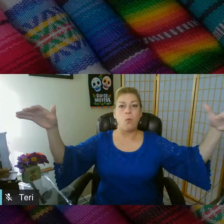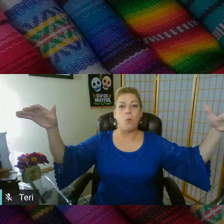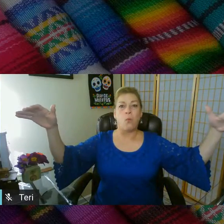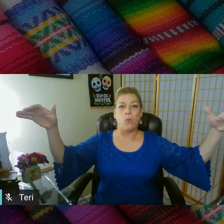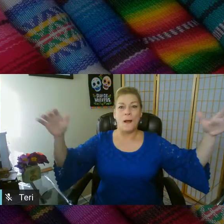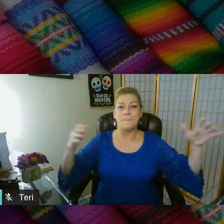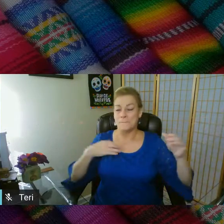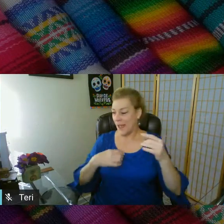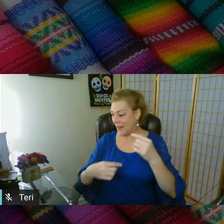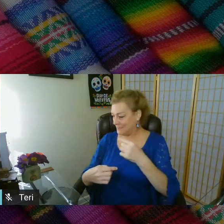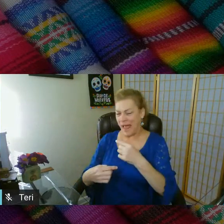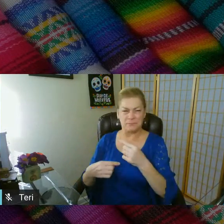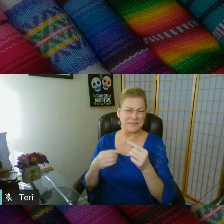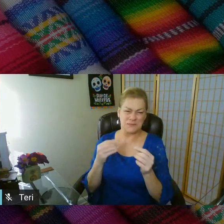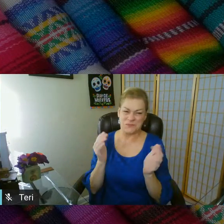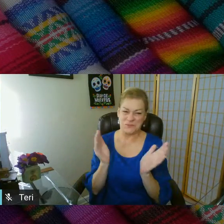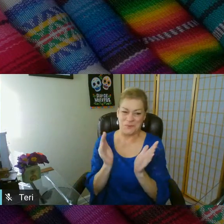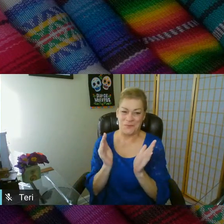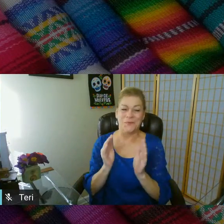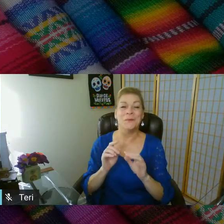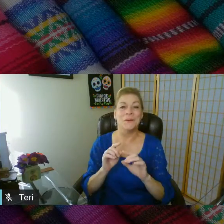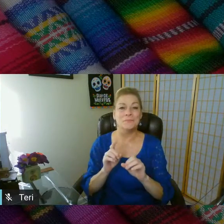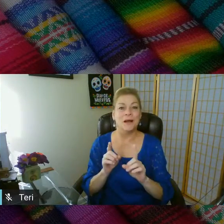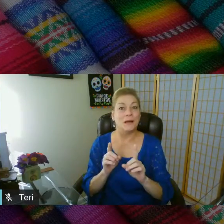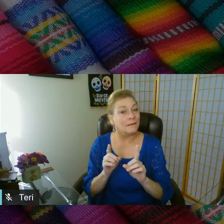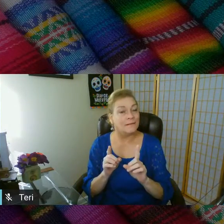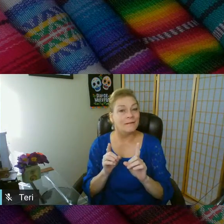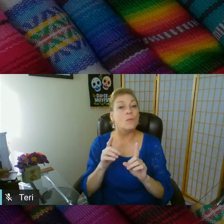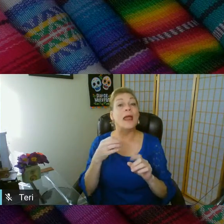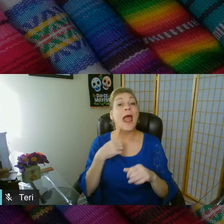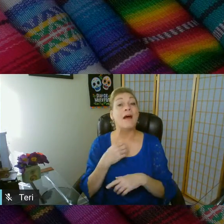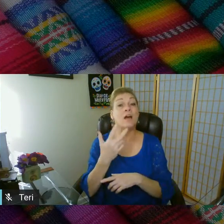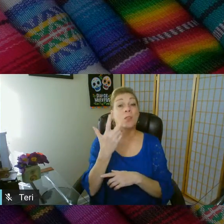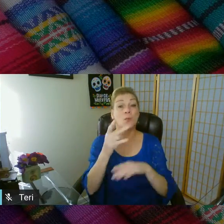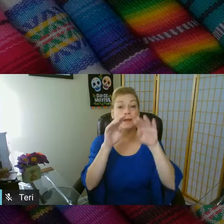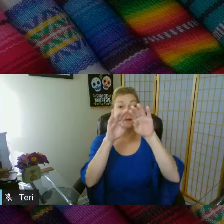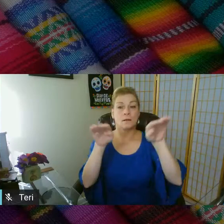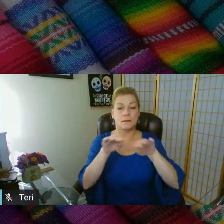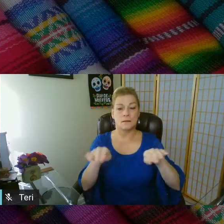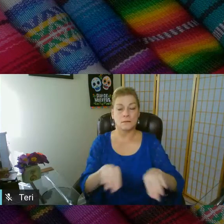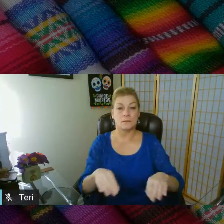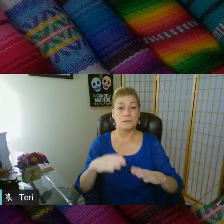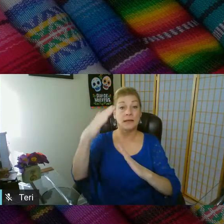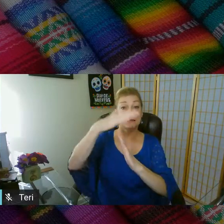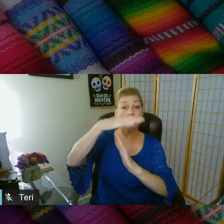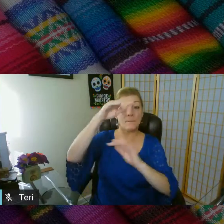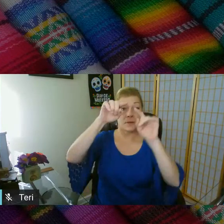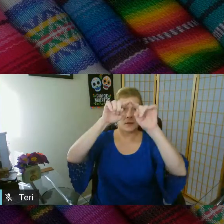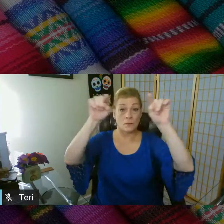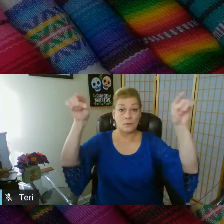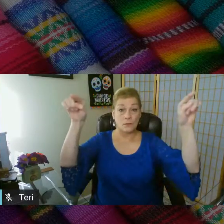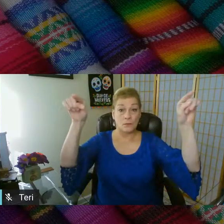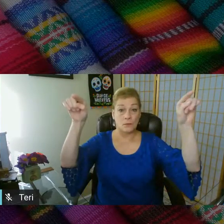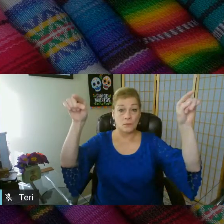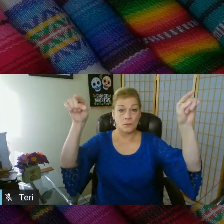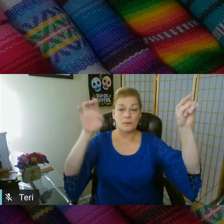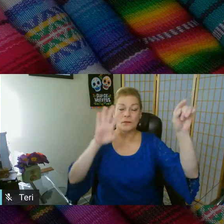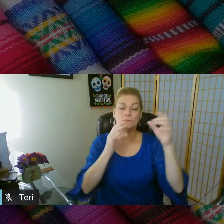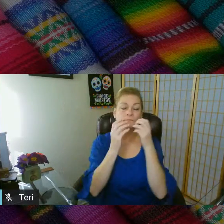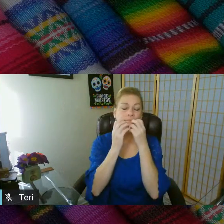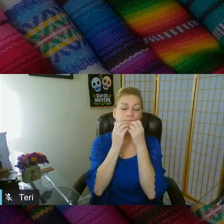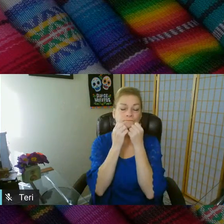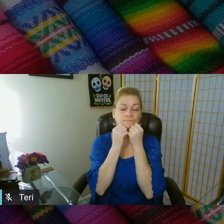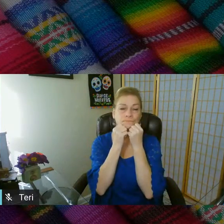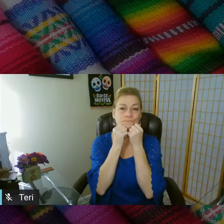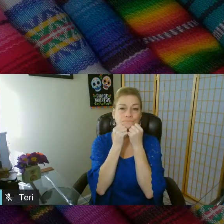built here. And so what we have are 3 tiers. And the top tier would be where you would put the photos of your loved ones. And